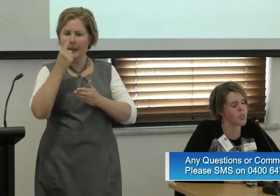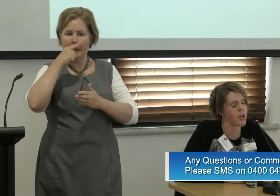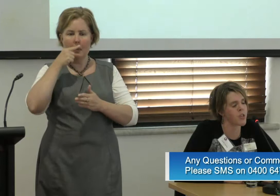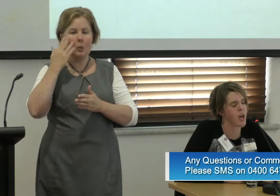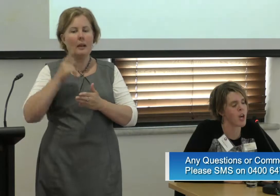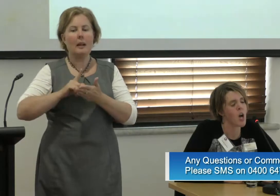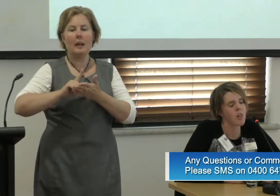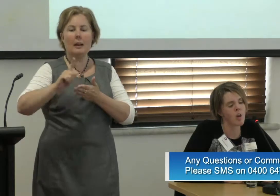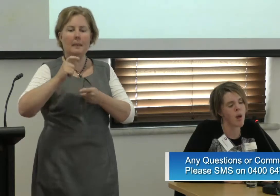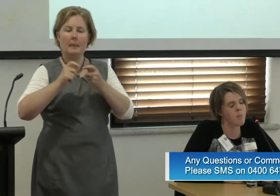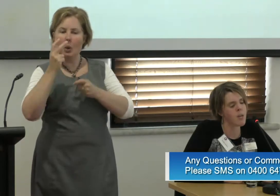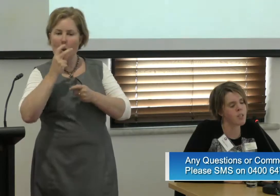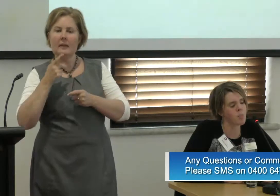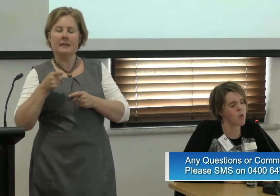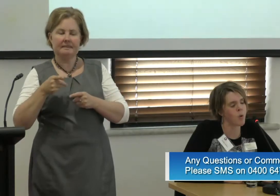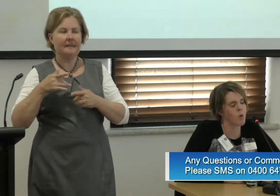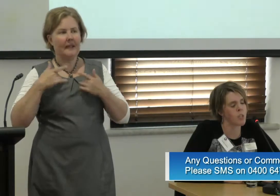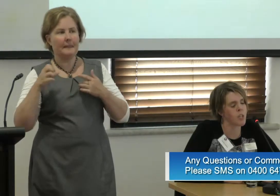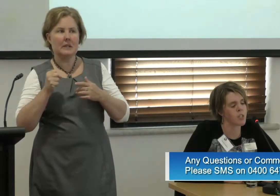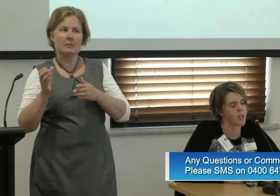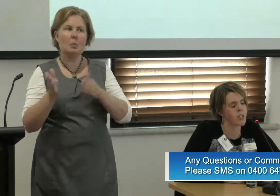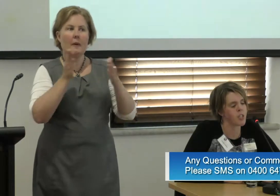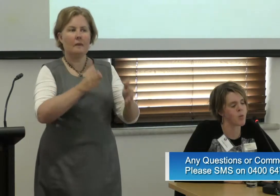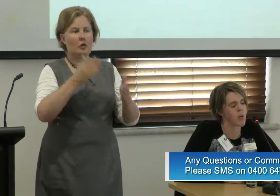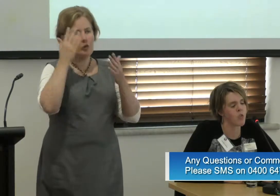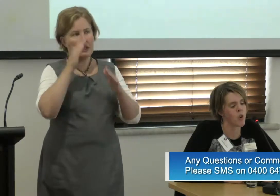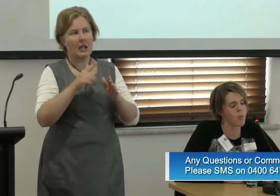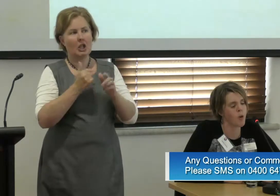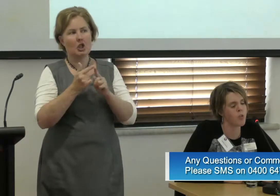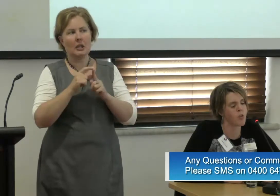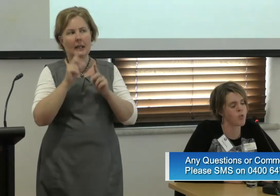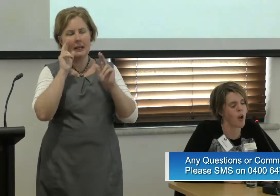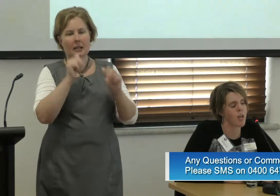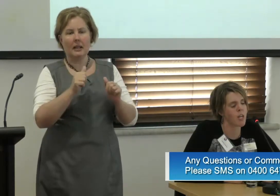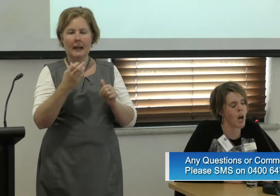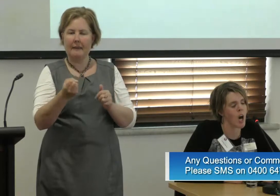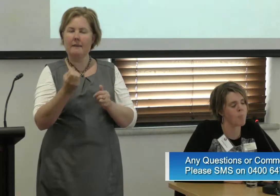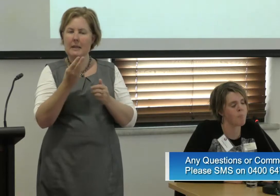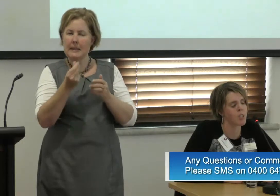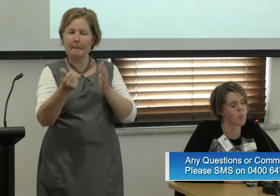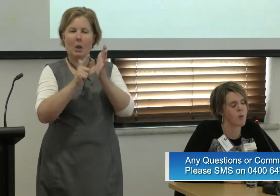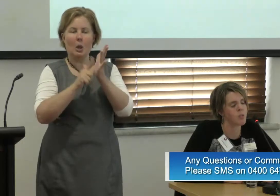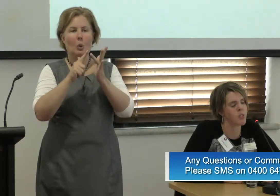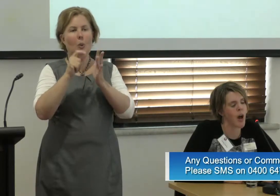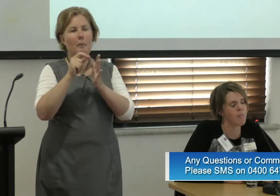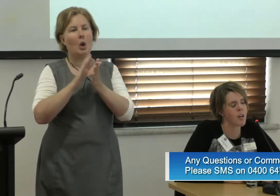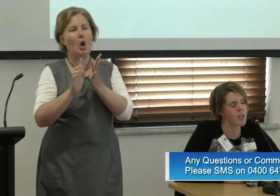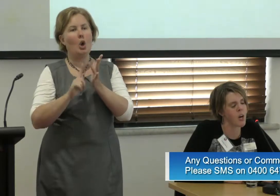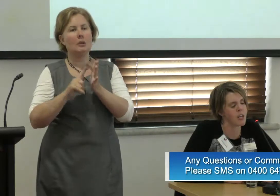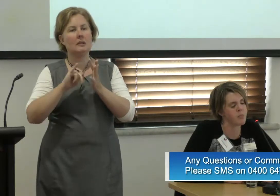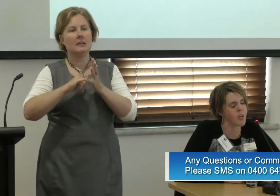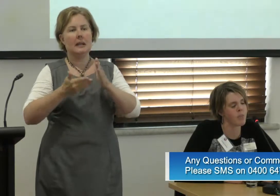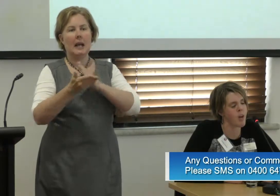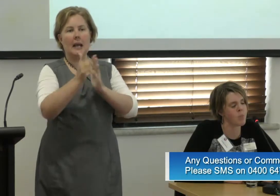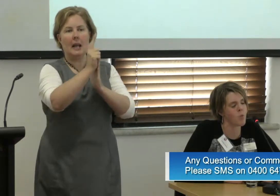residential aged care. There may be some loopholes in legislation that we can draw upon to try and make sure people still have that